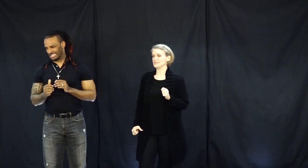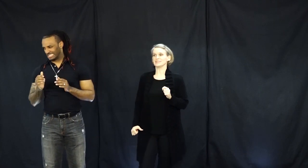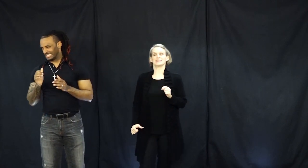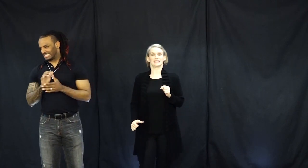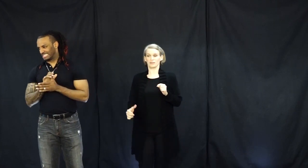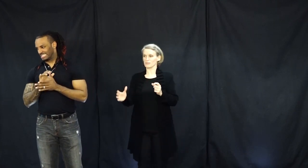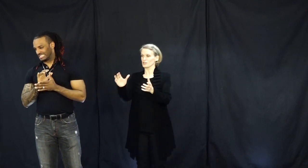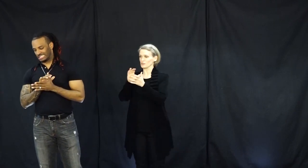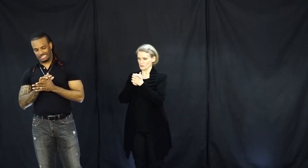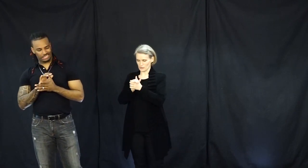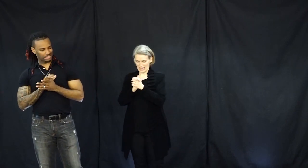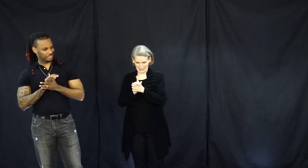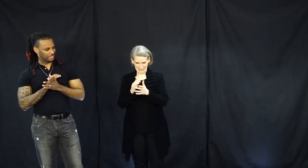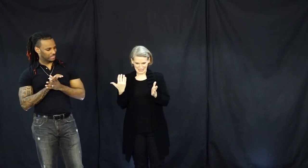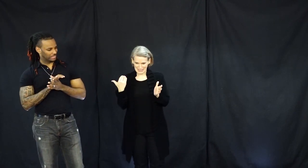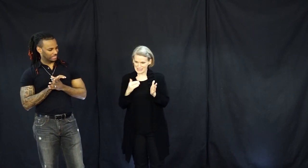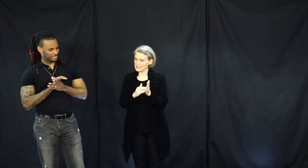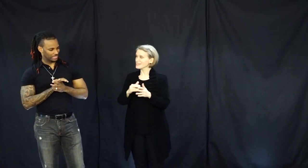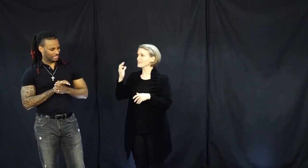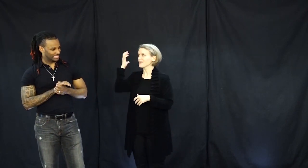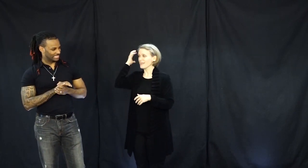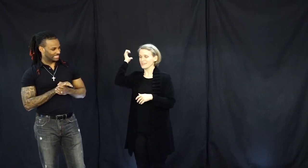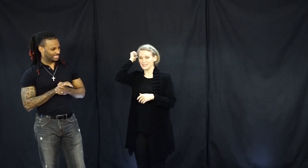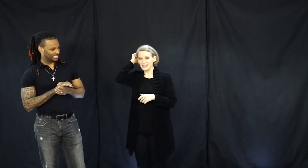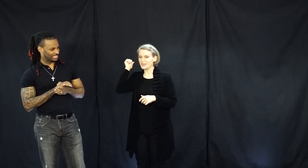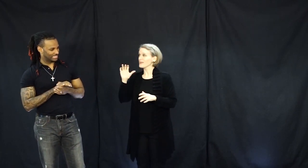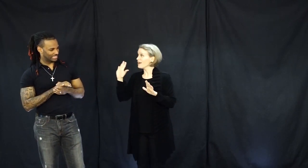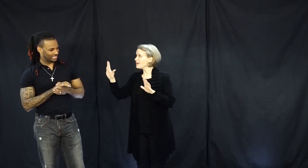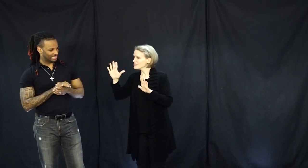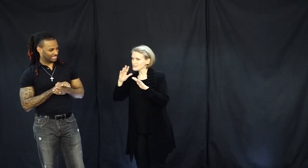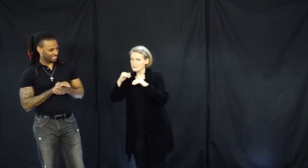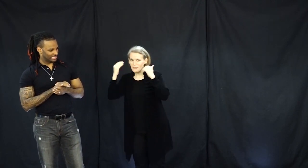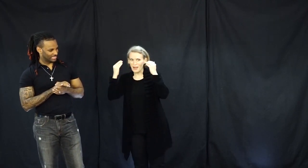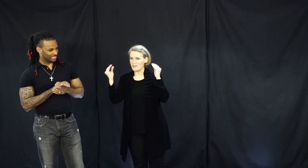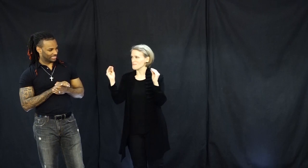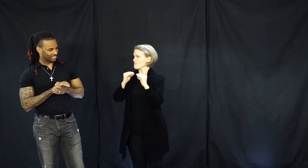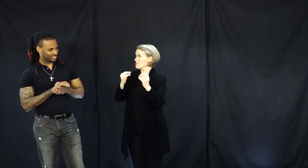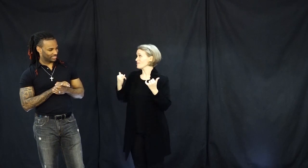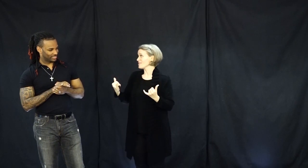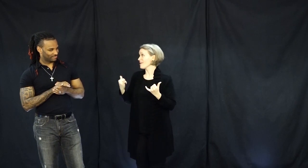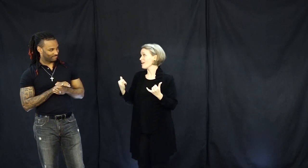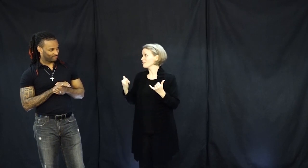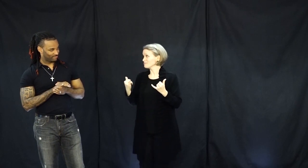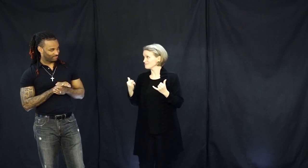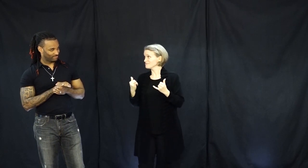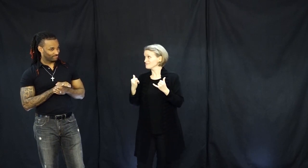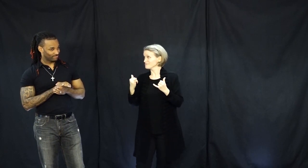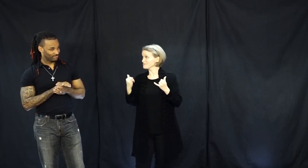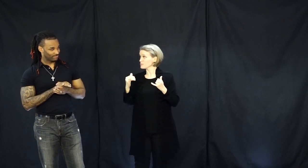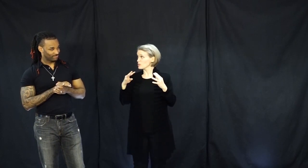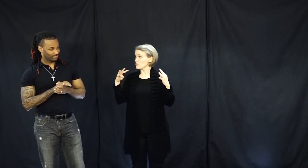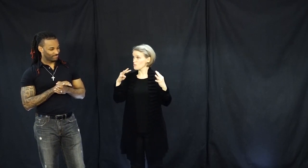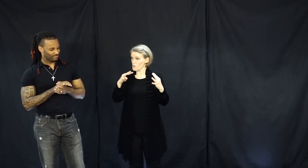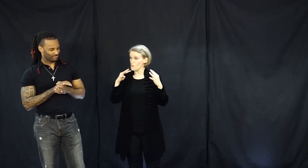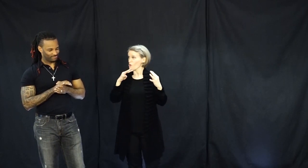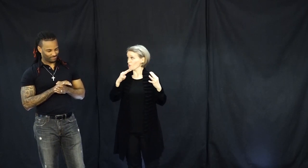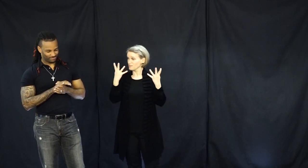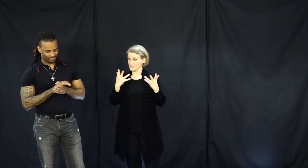again, Alexander. Smile more. I'll see you on the other side of the war.